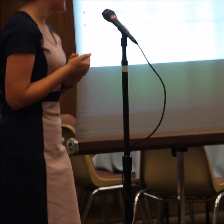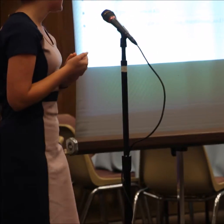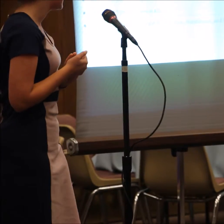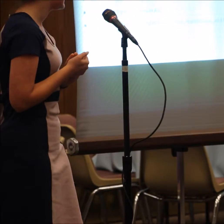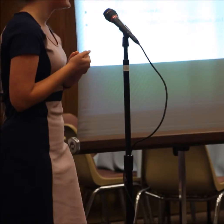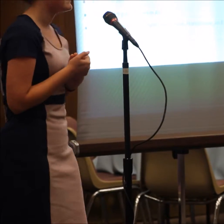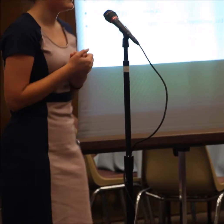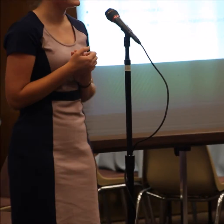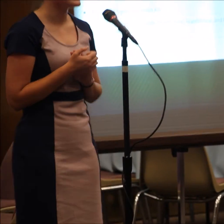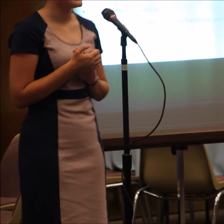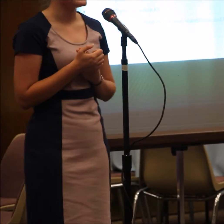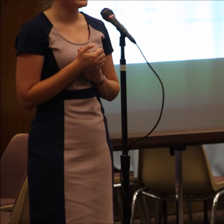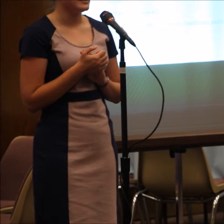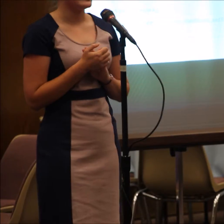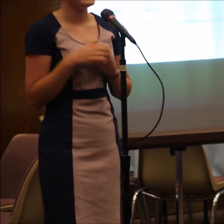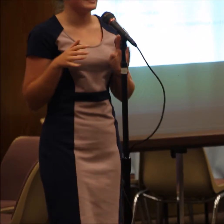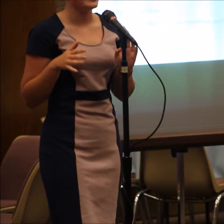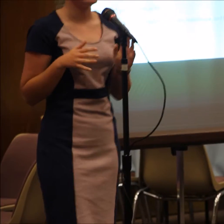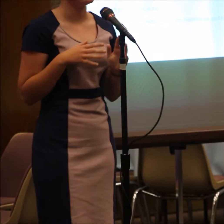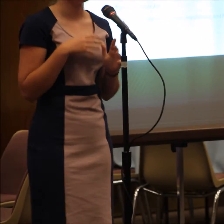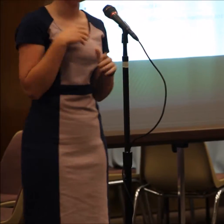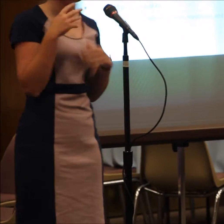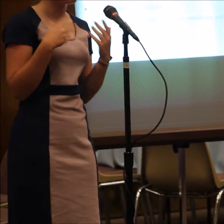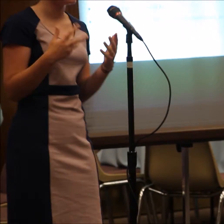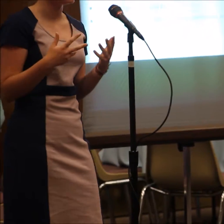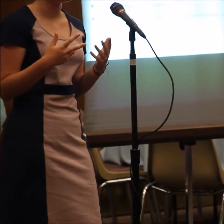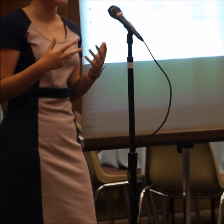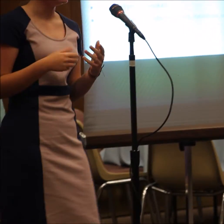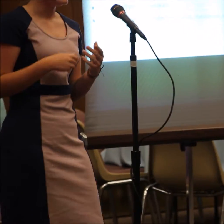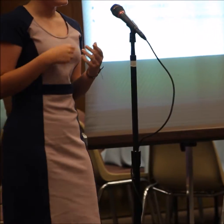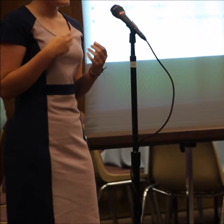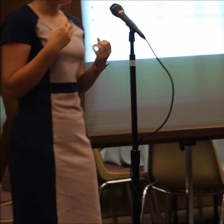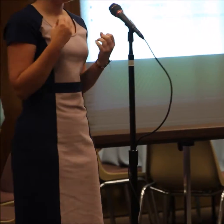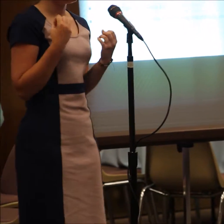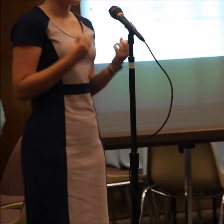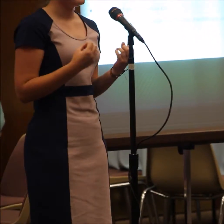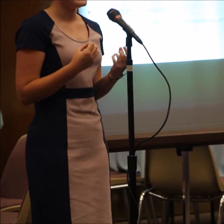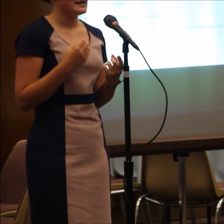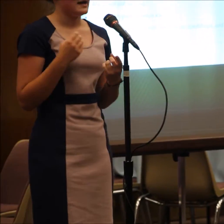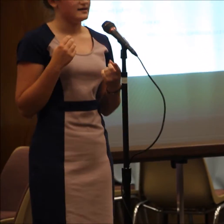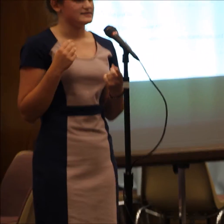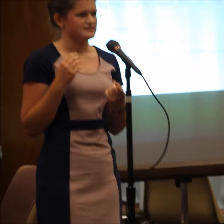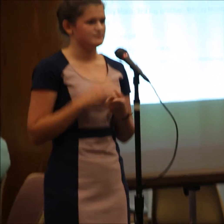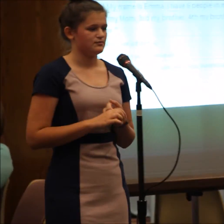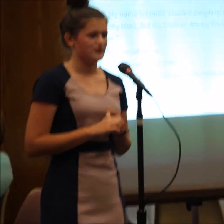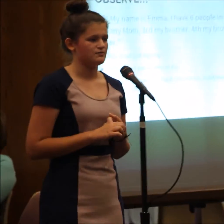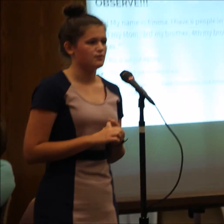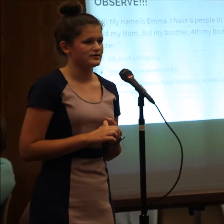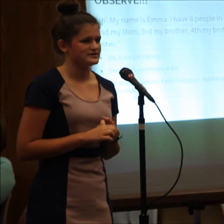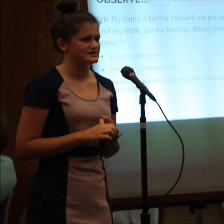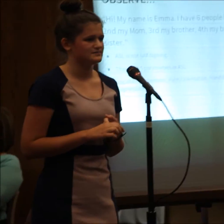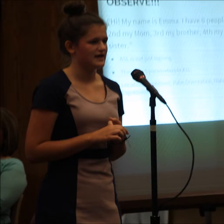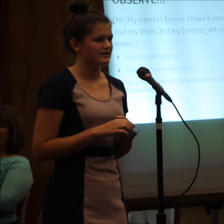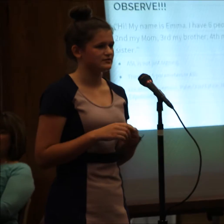and facial expression. And today I'd like to go over each of them and their purpose and their importance to be able